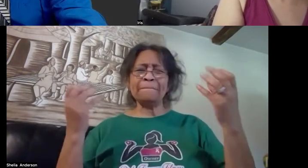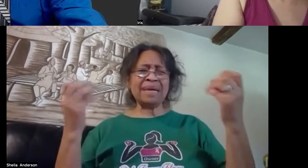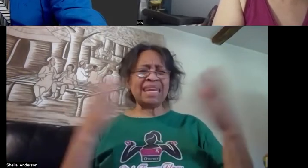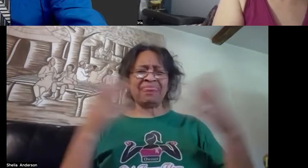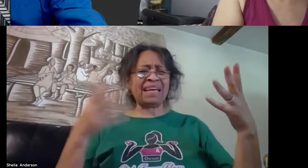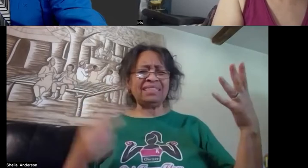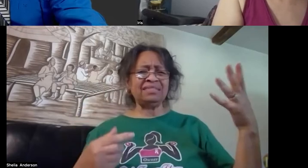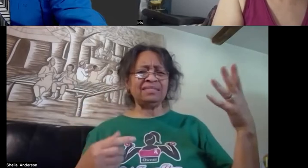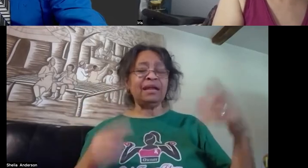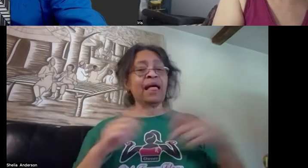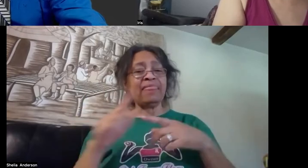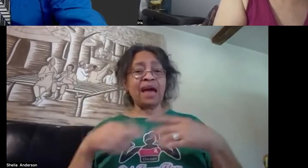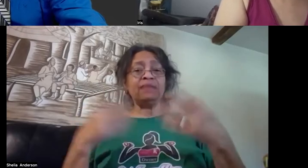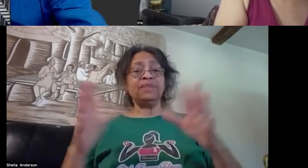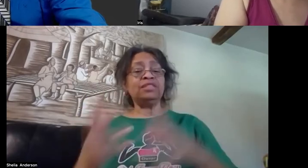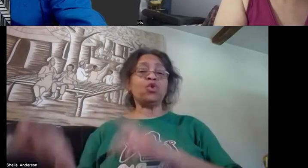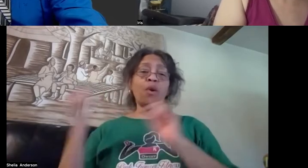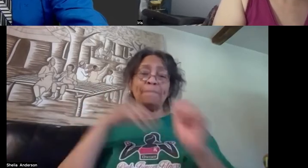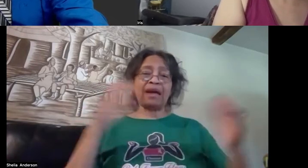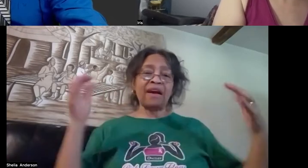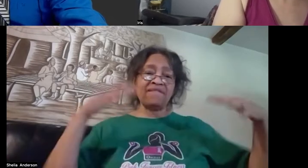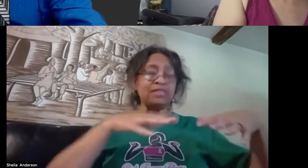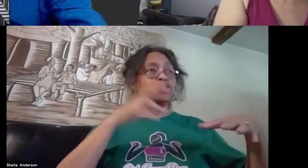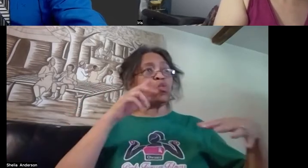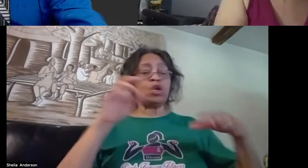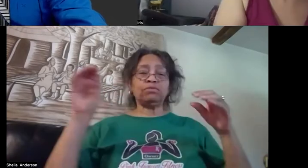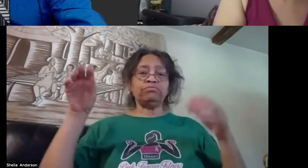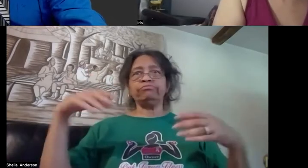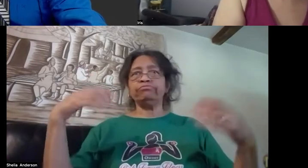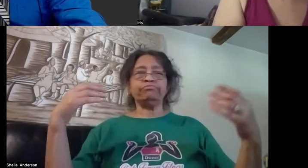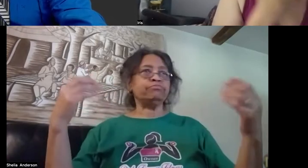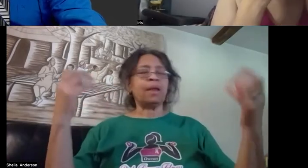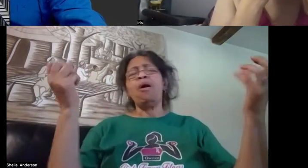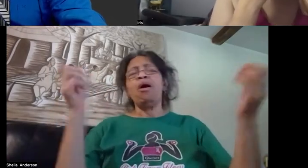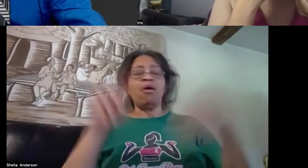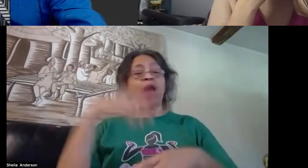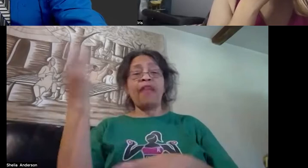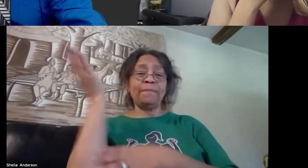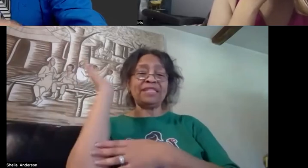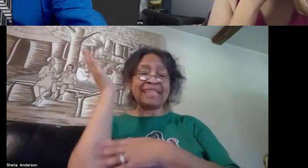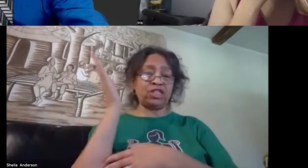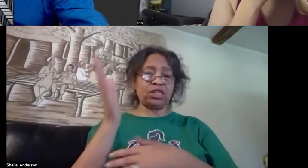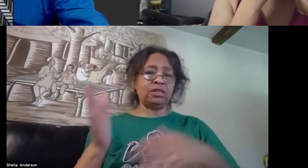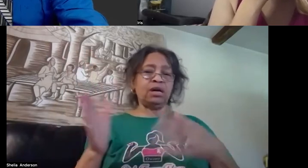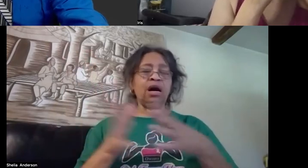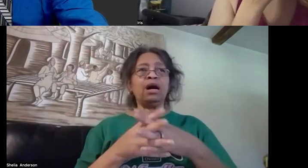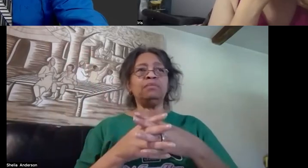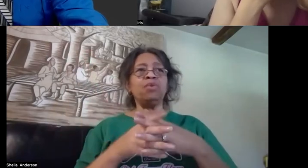Got many things. And then we'll still go back happens what other